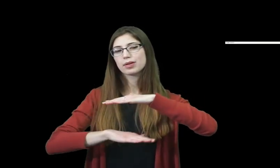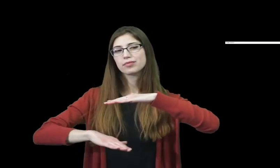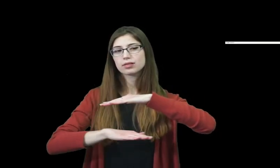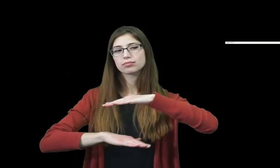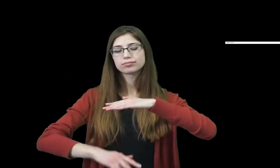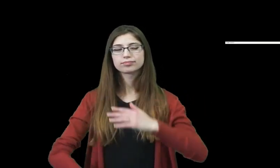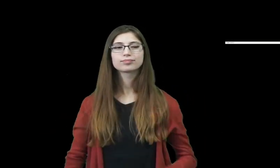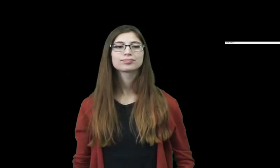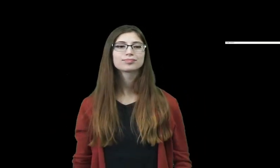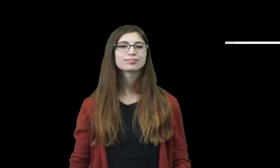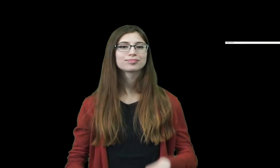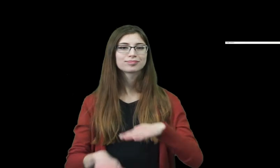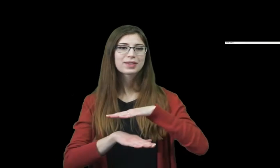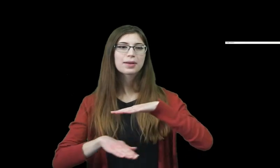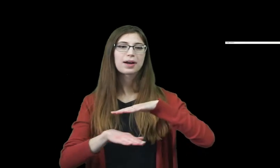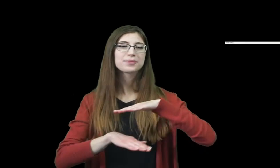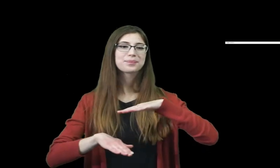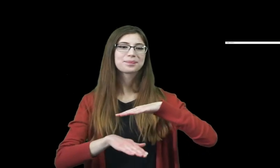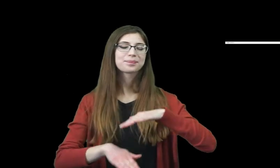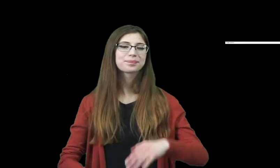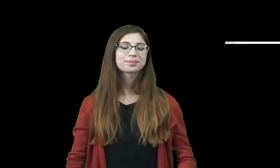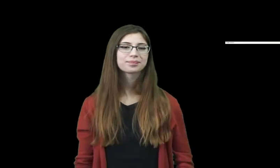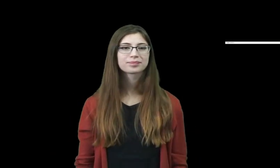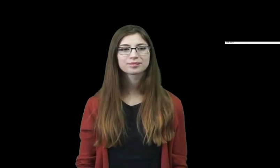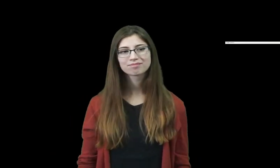know. Bottom.